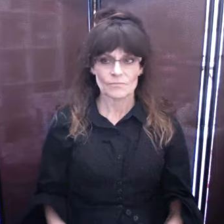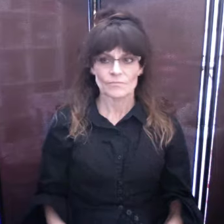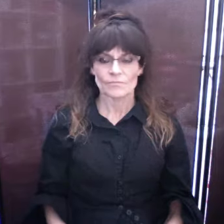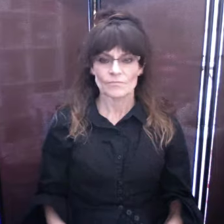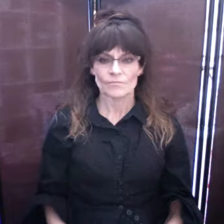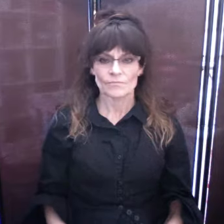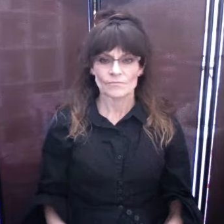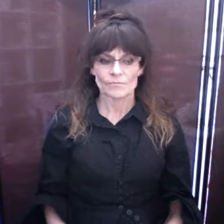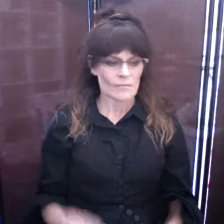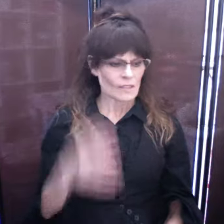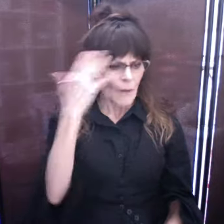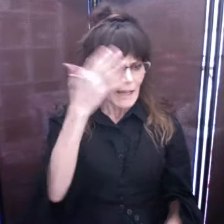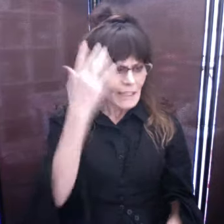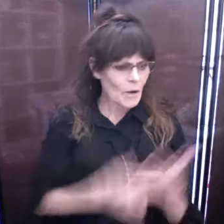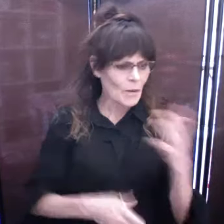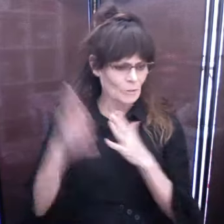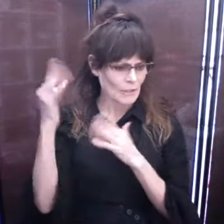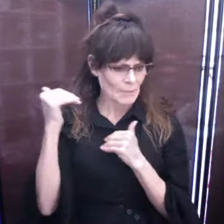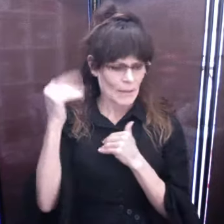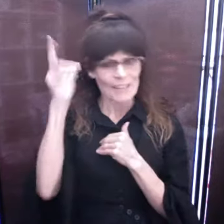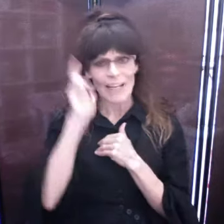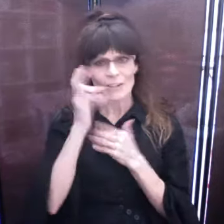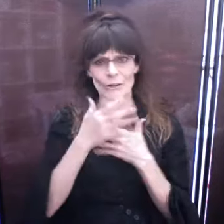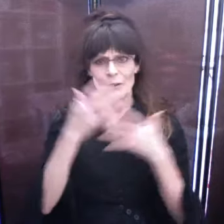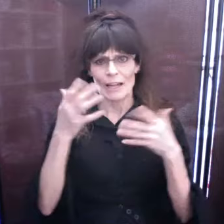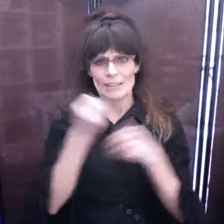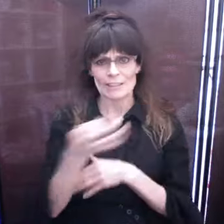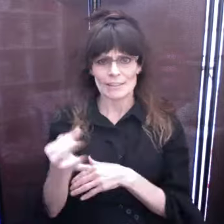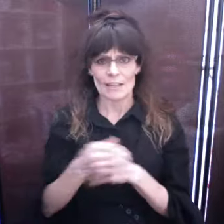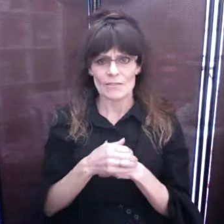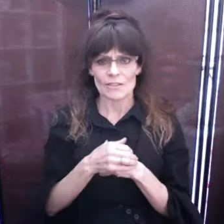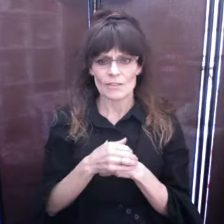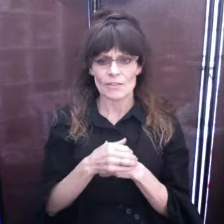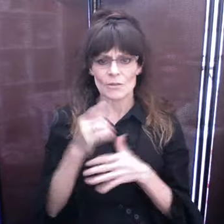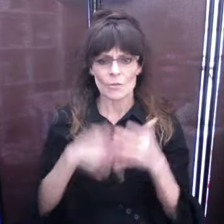So I didn't know what to expect. I had heard a lot of stuff. Here's what I know and I believe now.